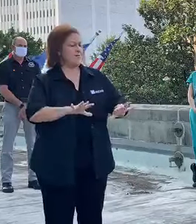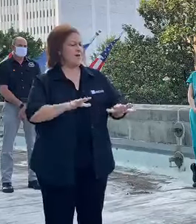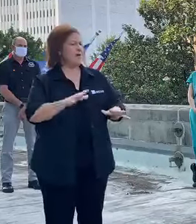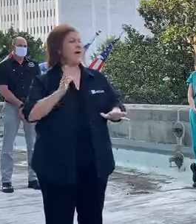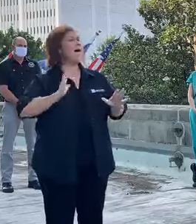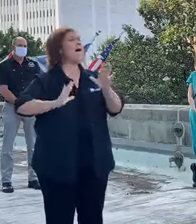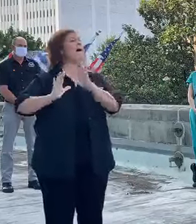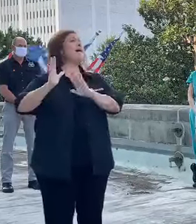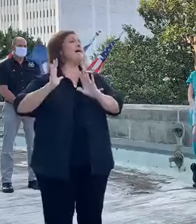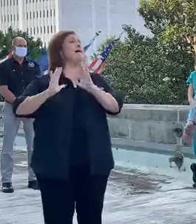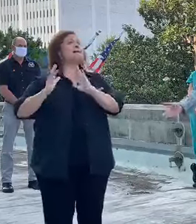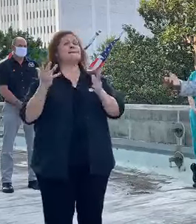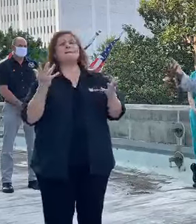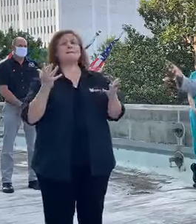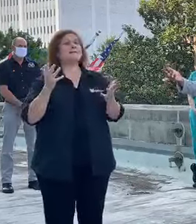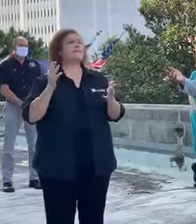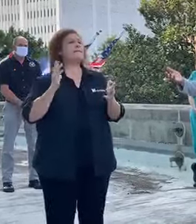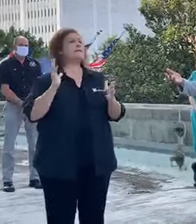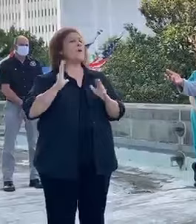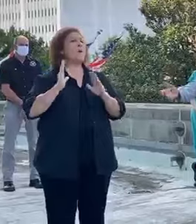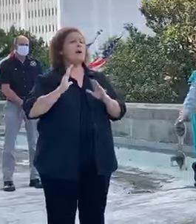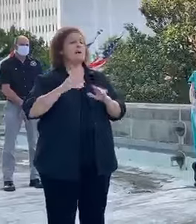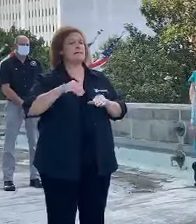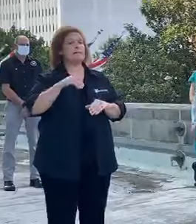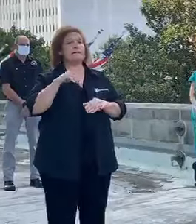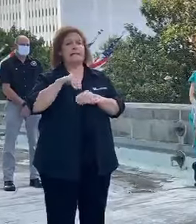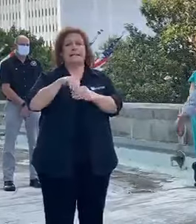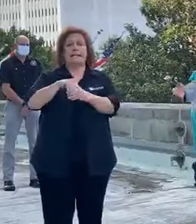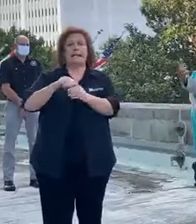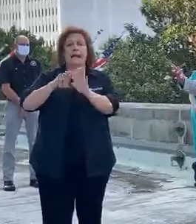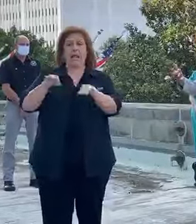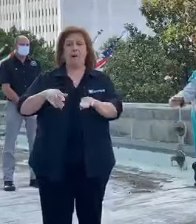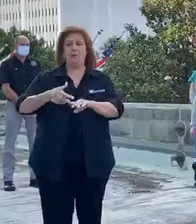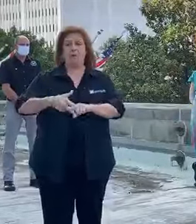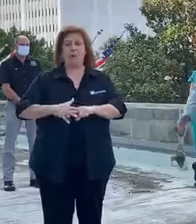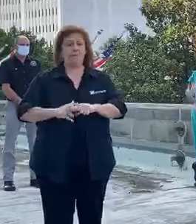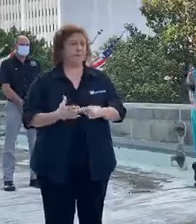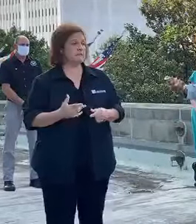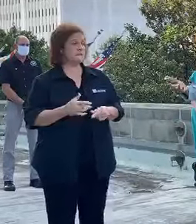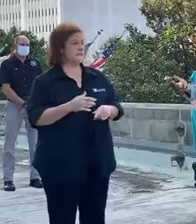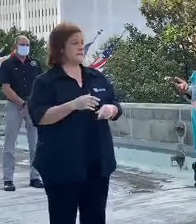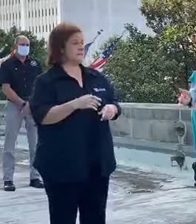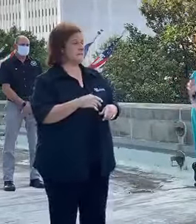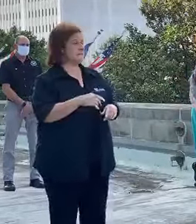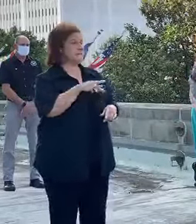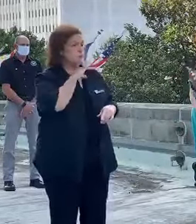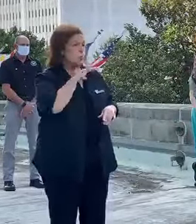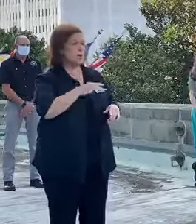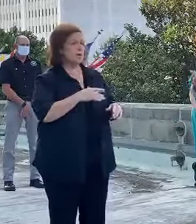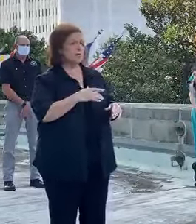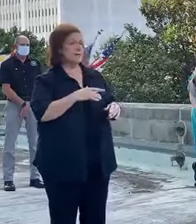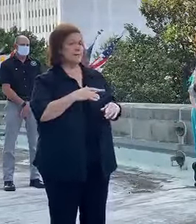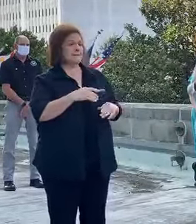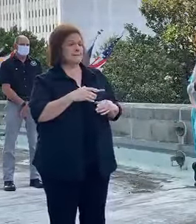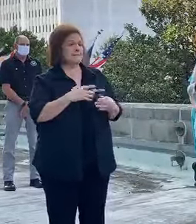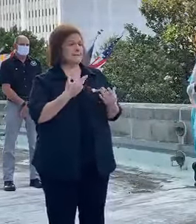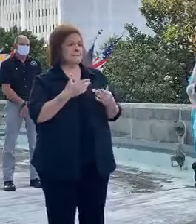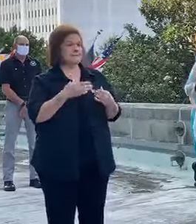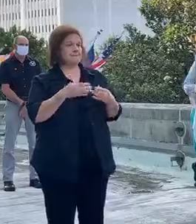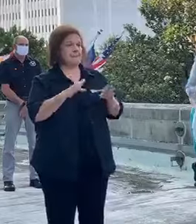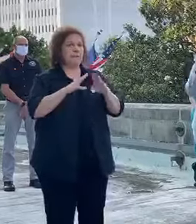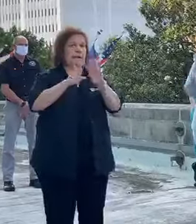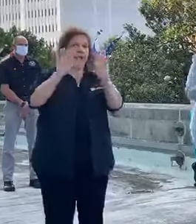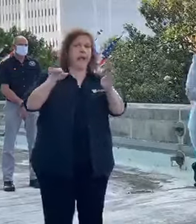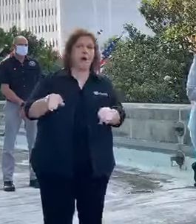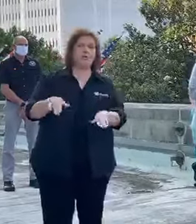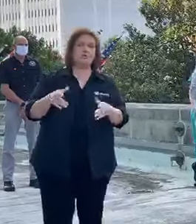that is what I'd say, indoor plumbing, right? Sewer, public housing, like these are some examples